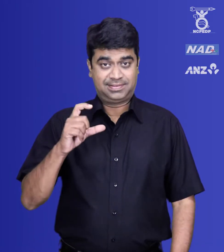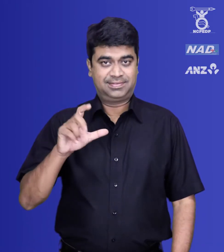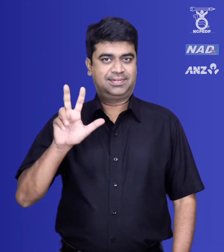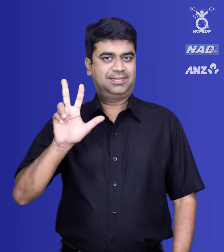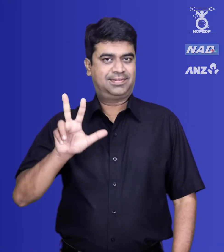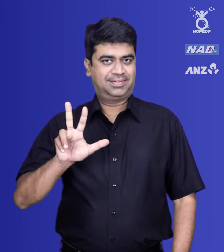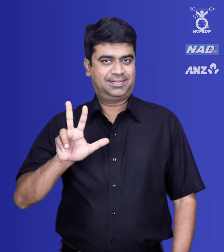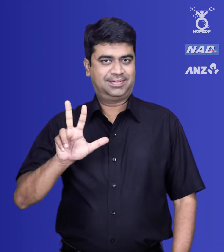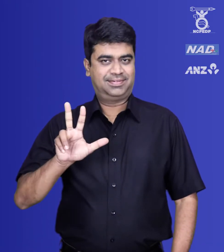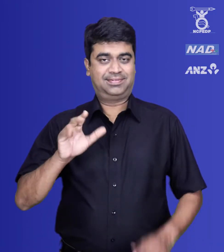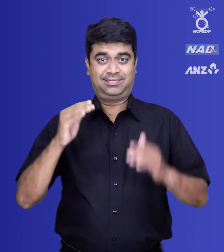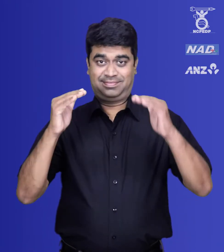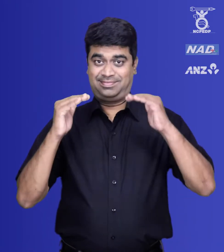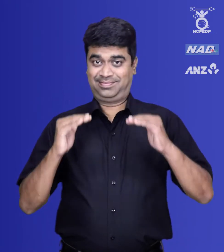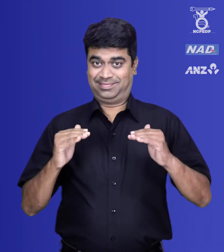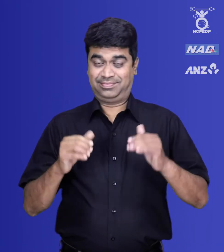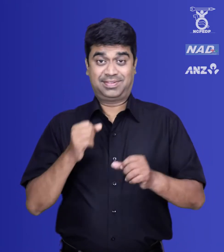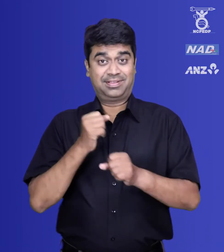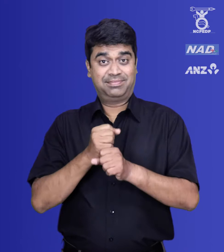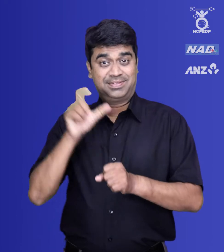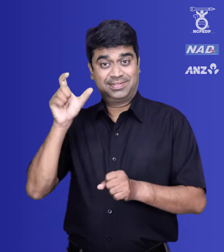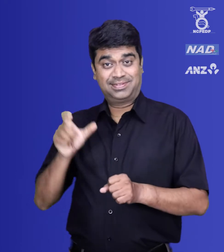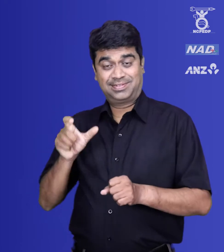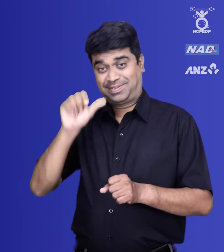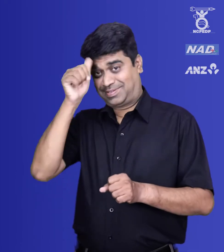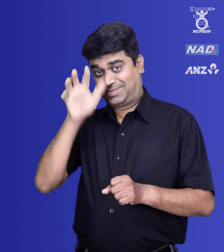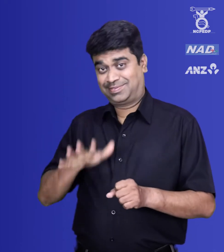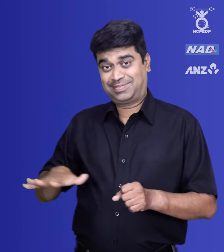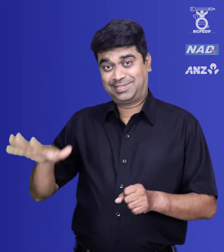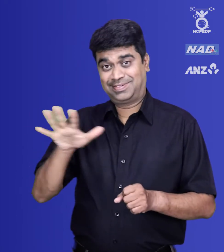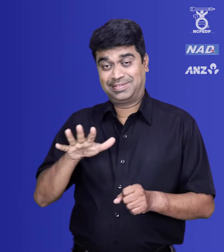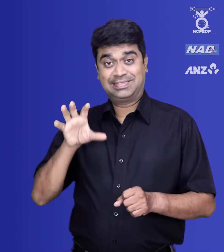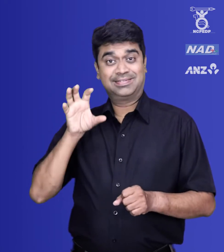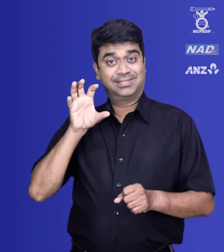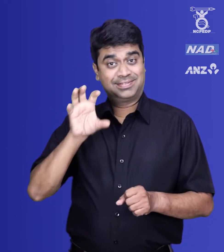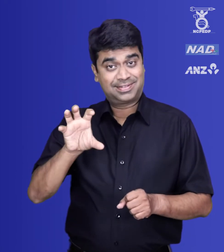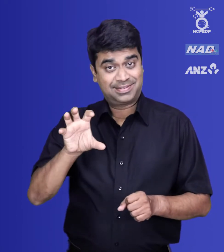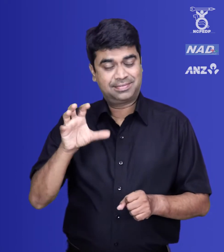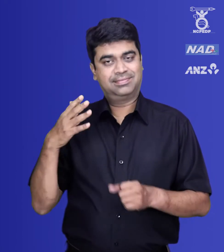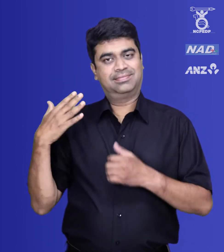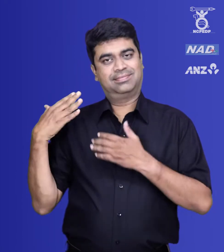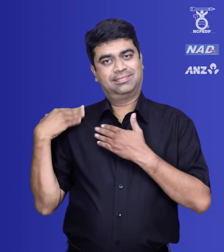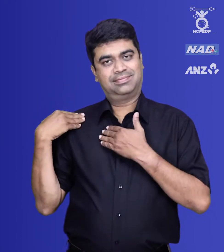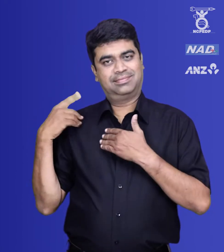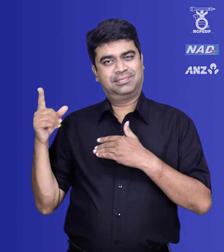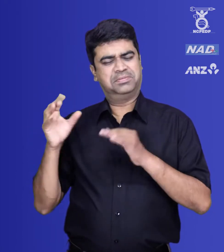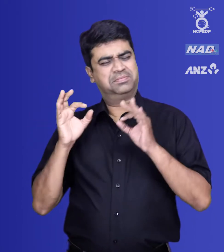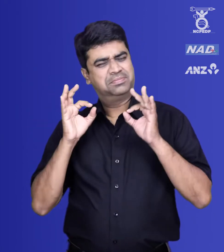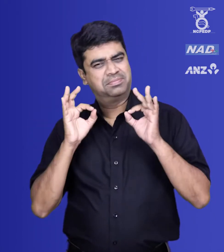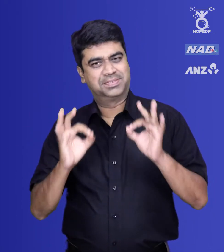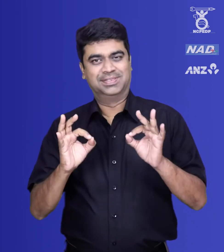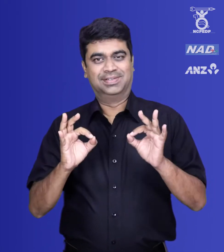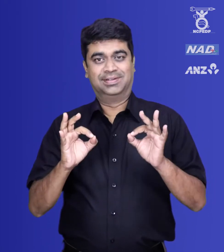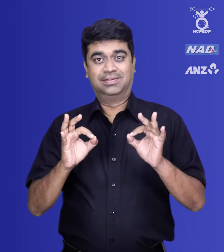Chapter 8. Duties and Responsibilities of Appropriate Governments.